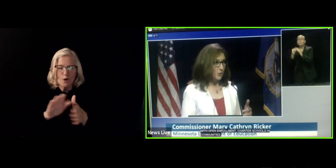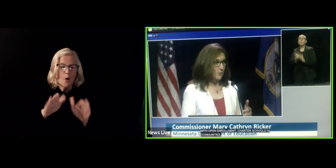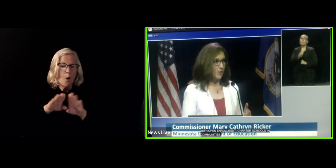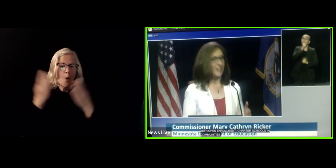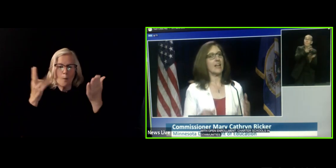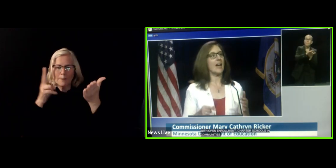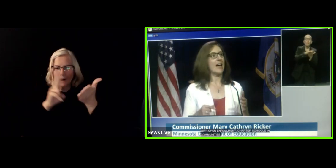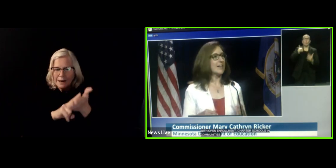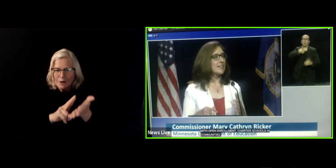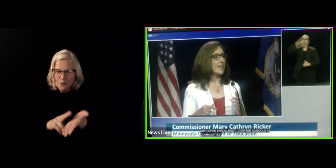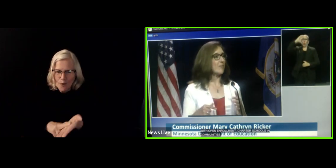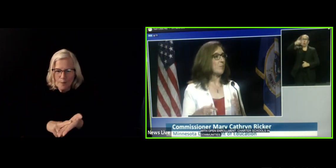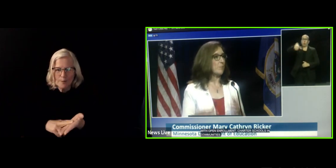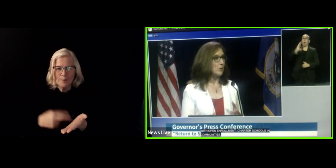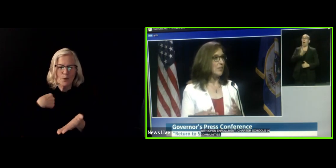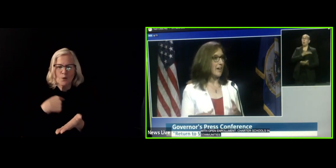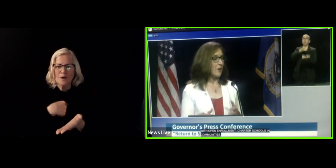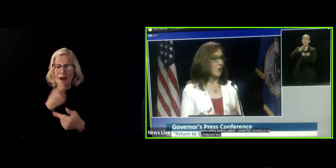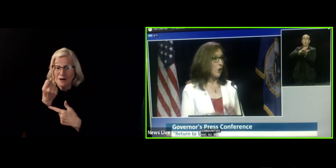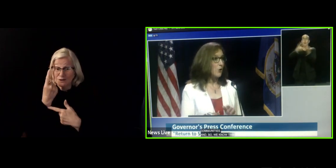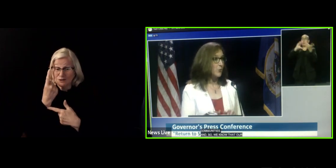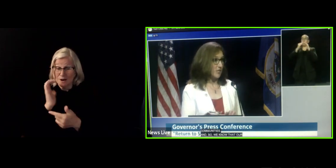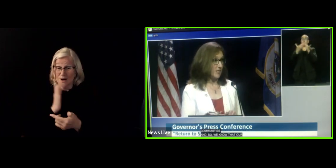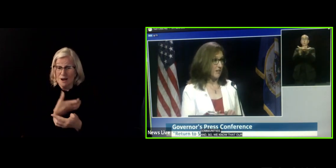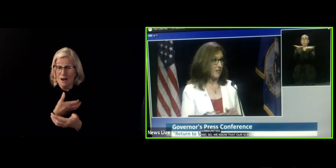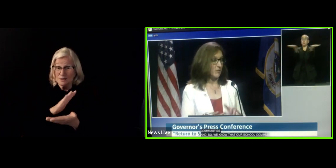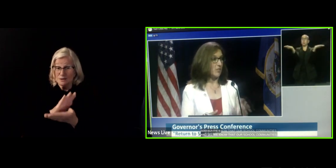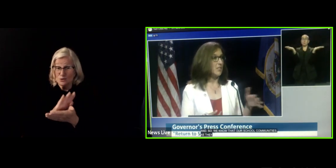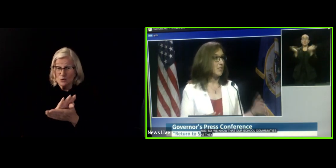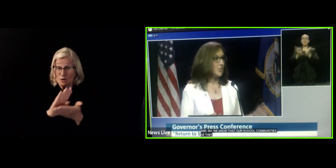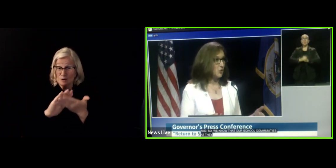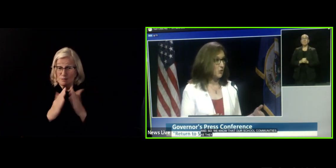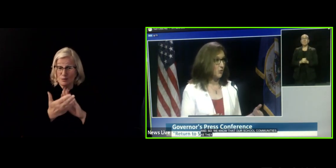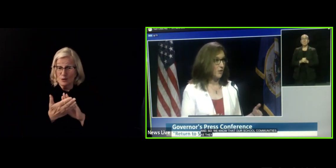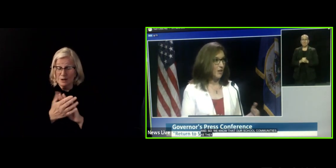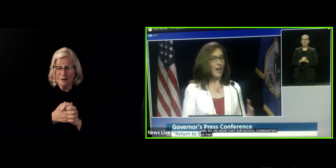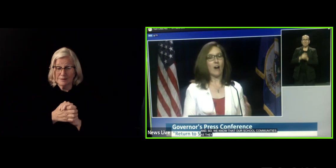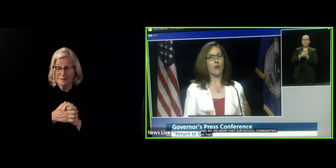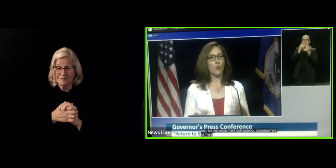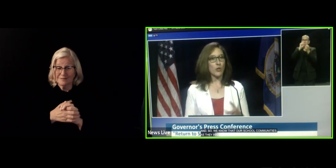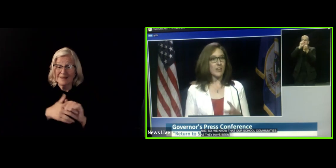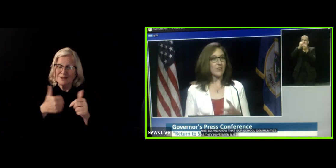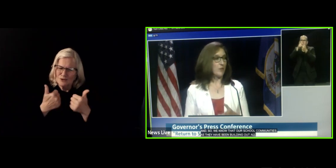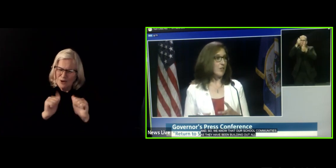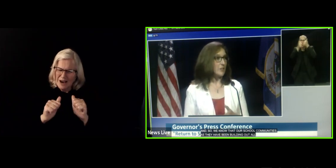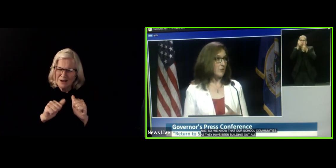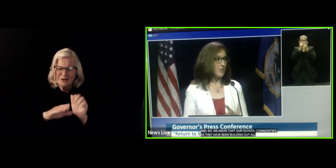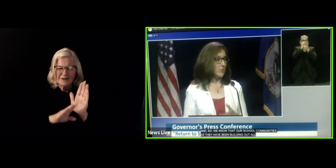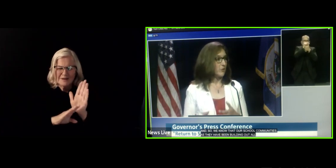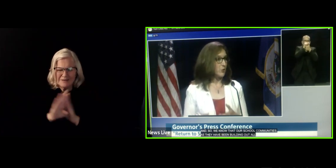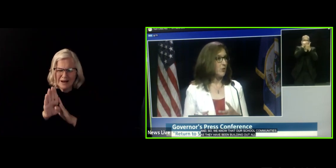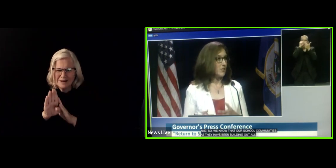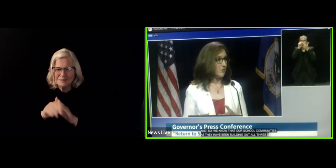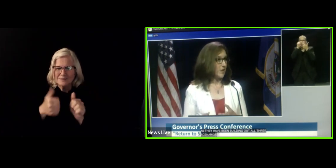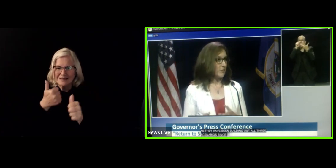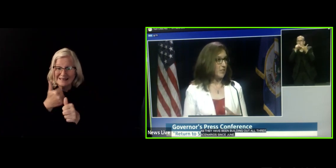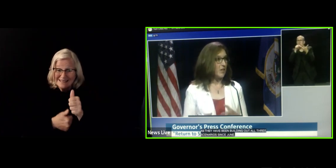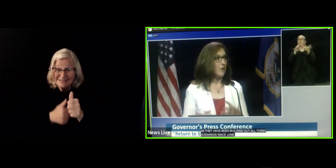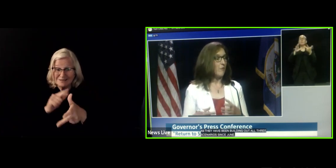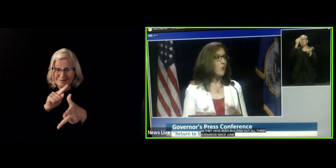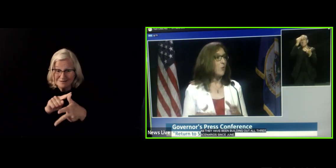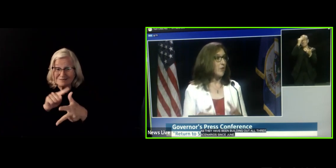school communities, as they have been building out all three scenarios since June, are working very closely with their students and